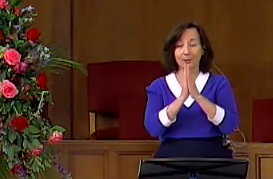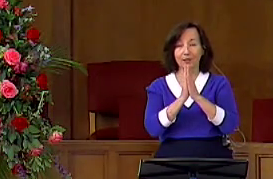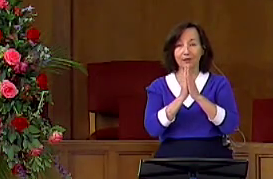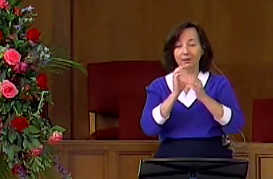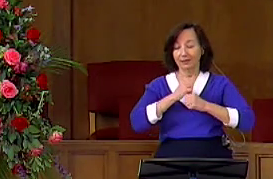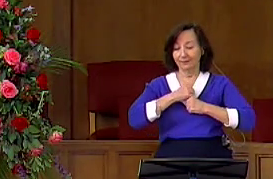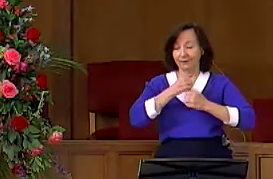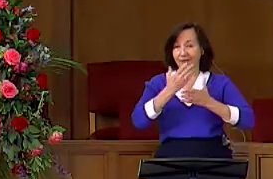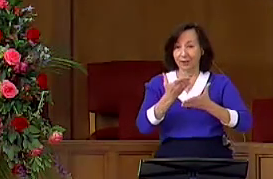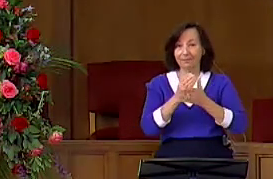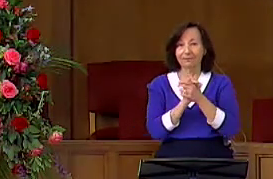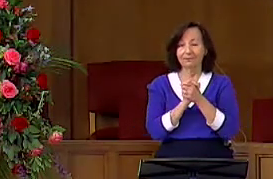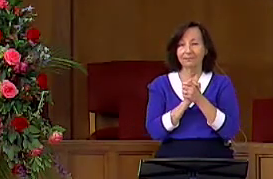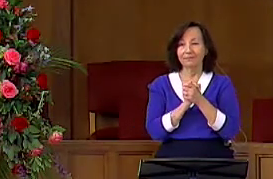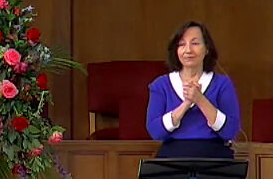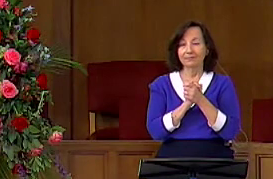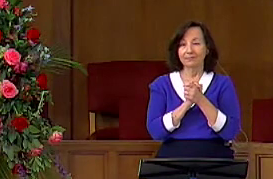confession.